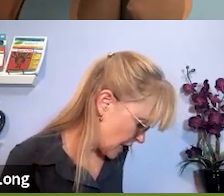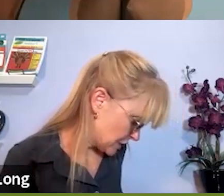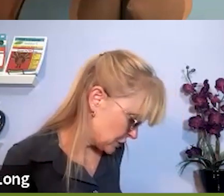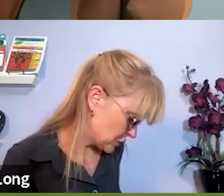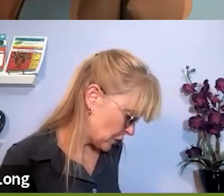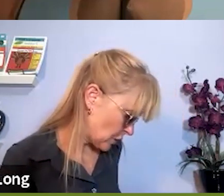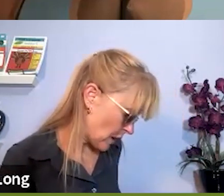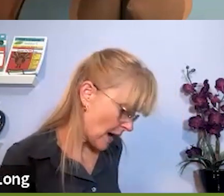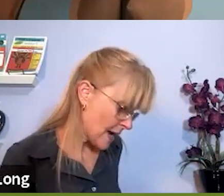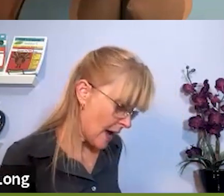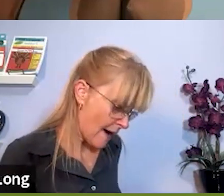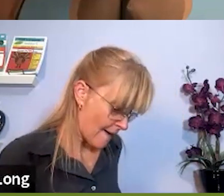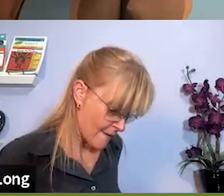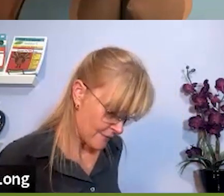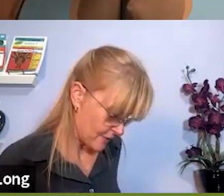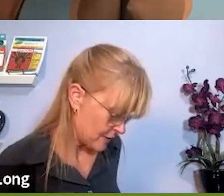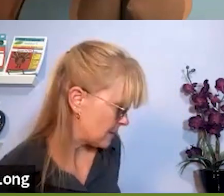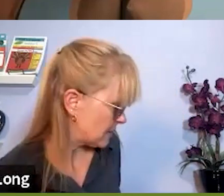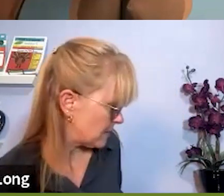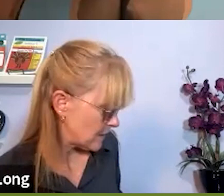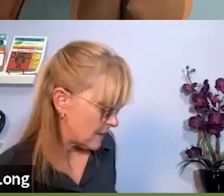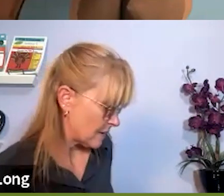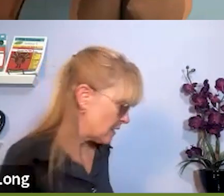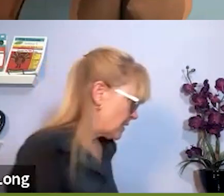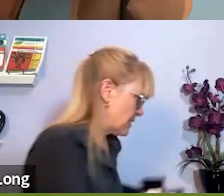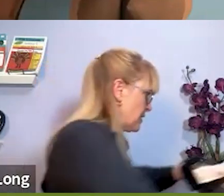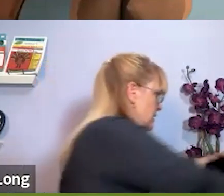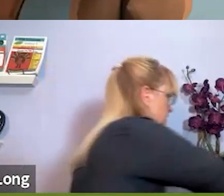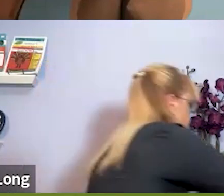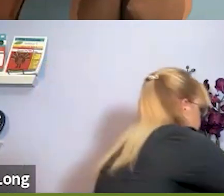All right, so I